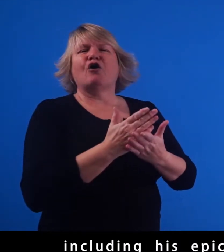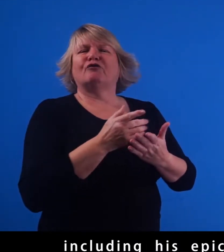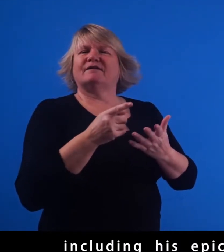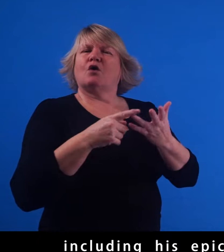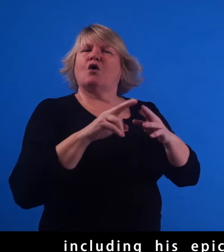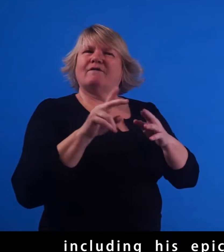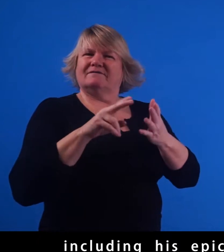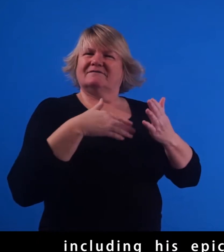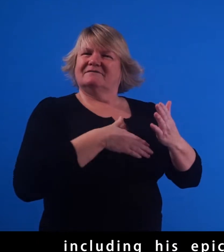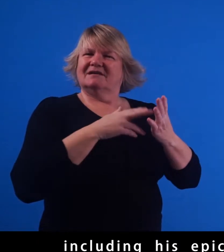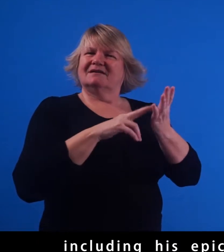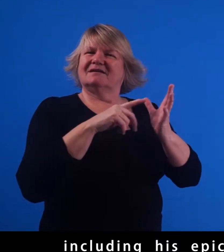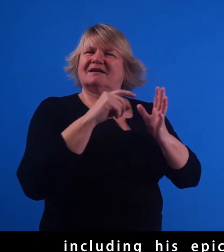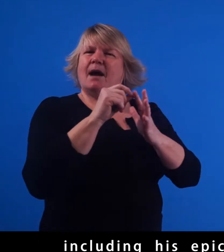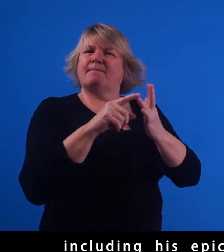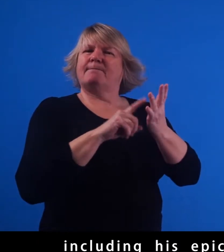of Napoleon.